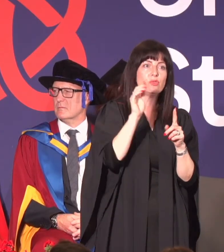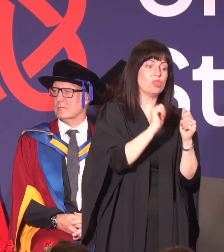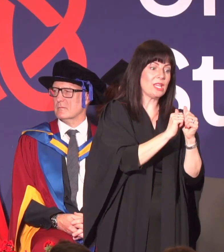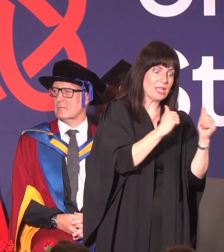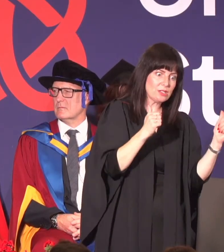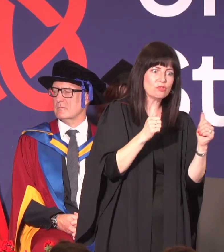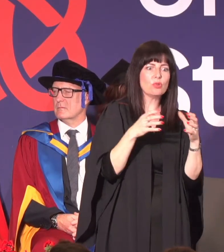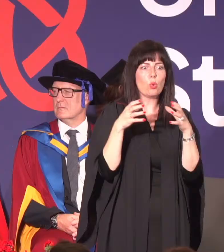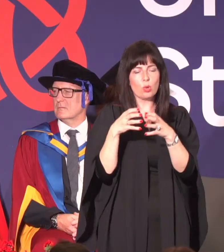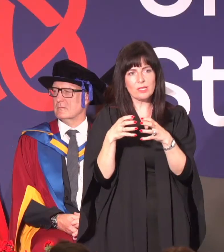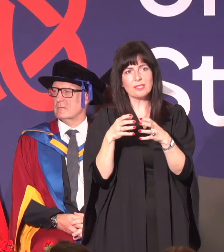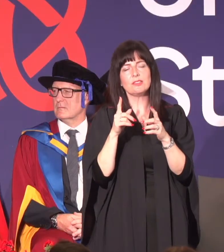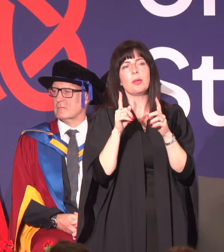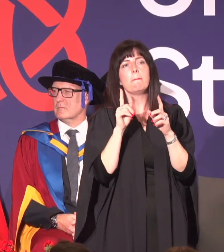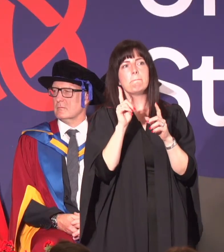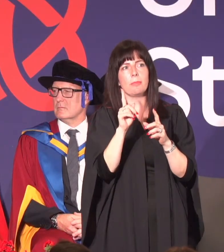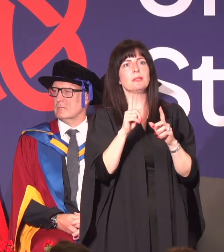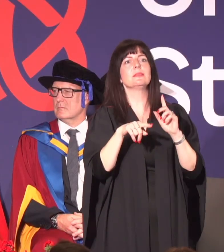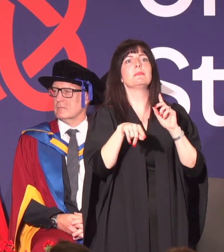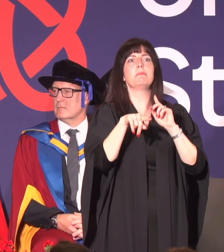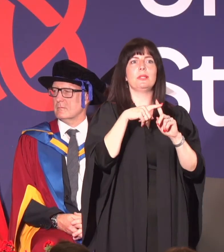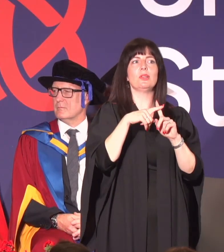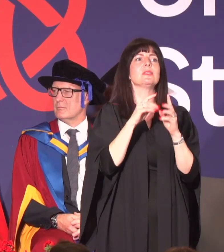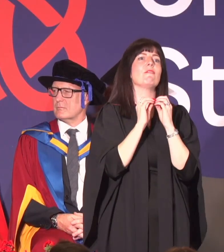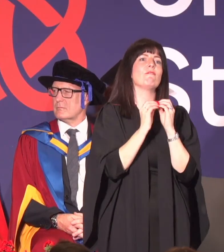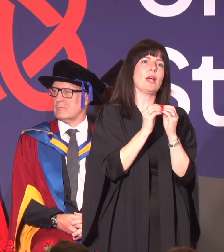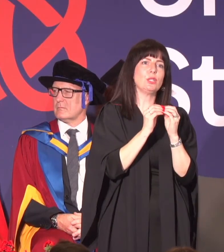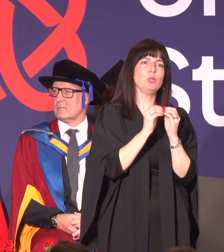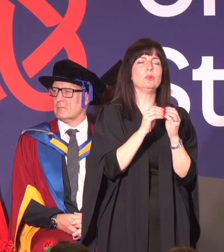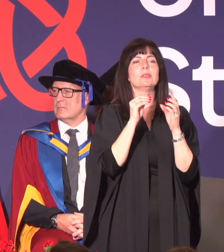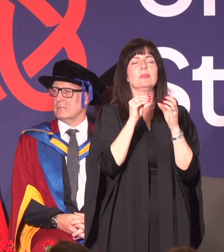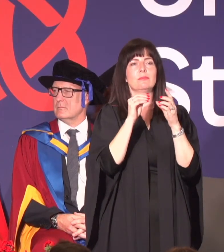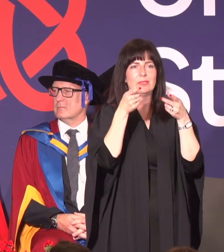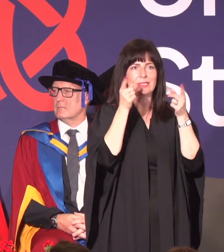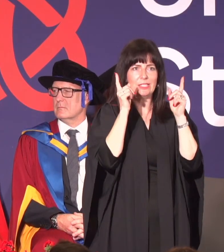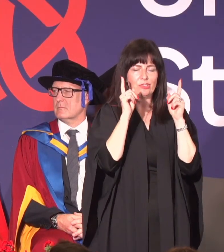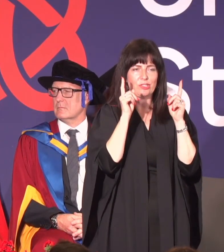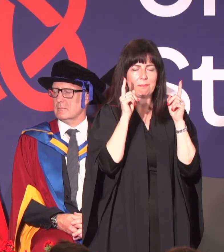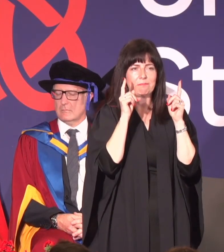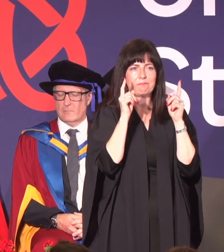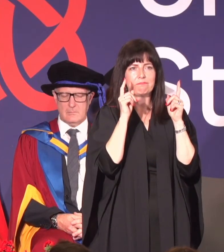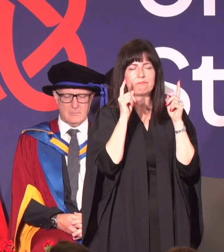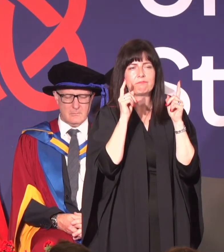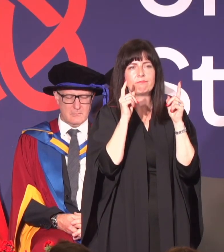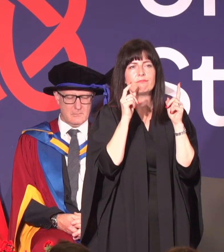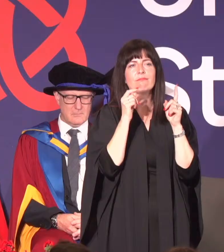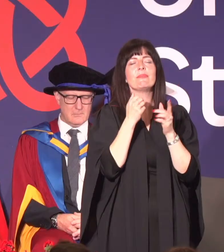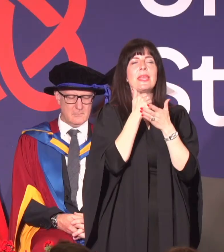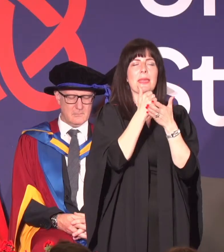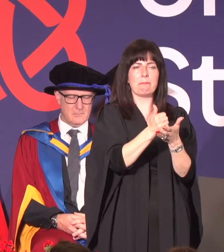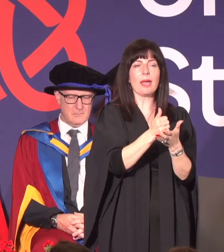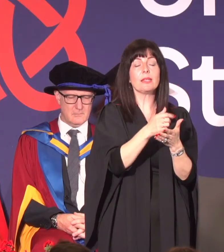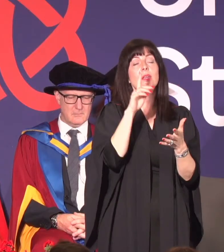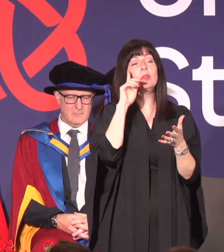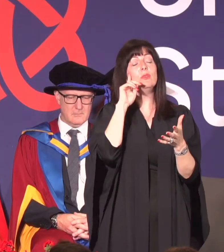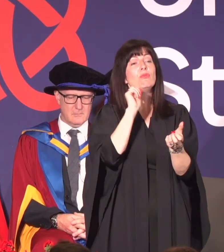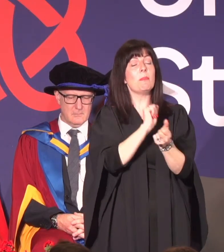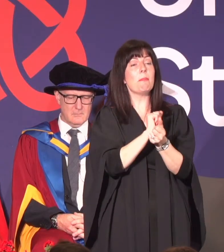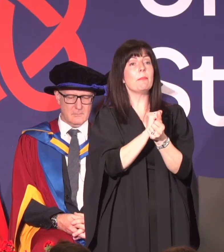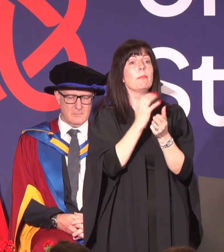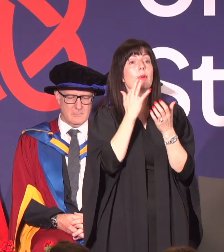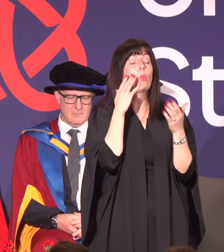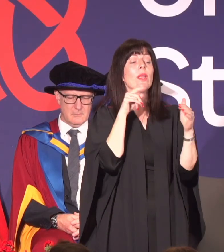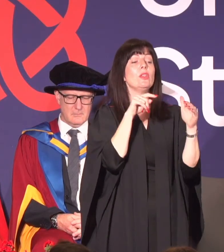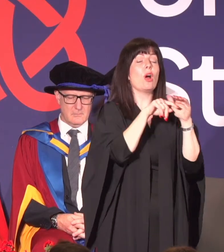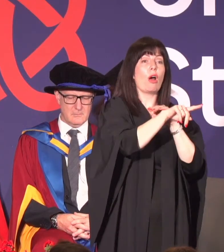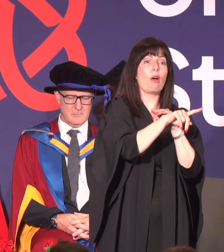organizations, but in values, leadership, and impact. And as you leave here today, remember, the journey won't